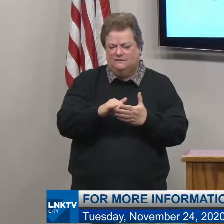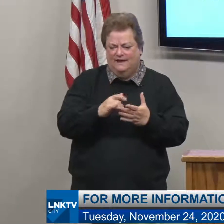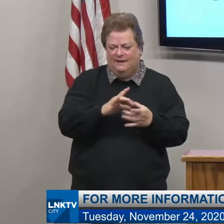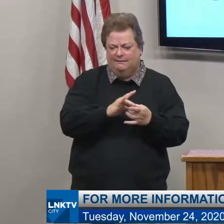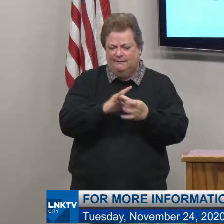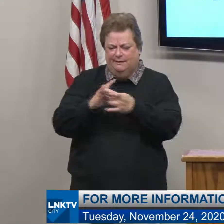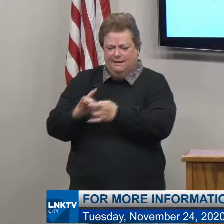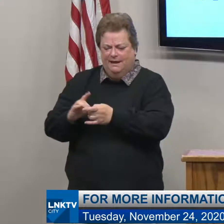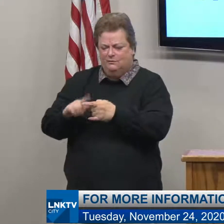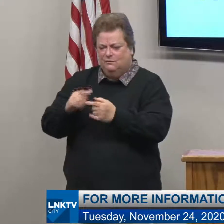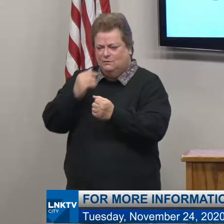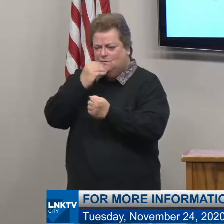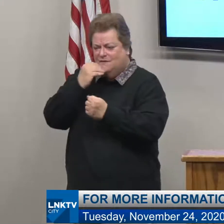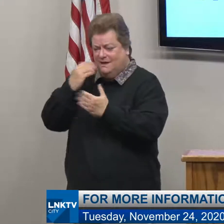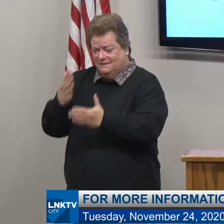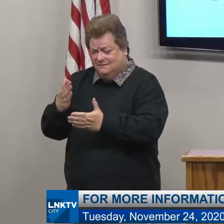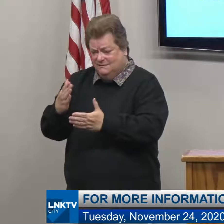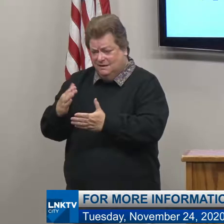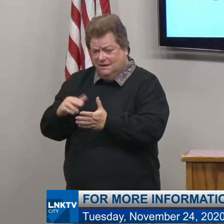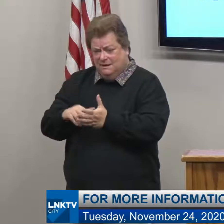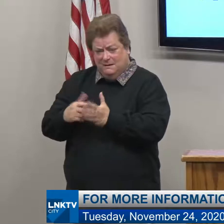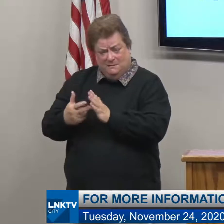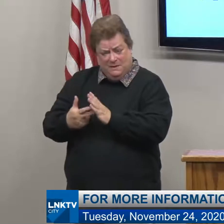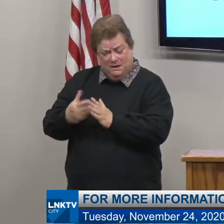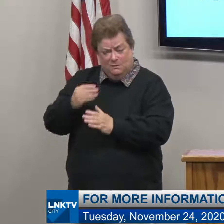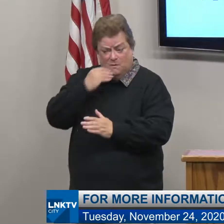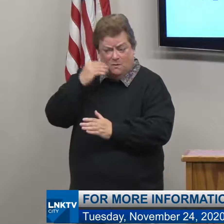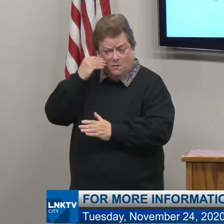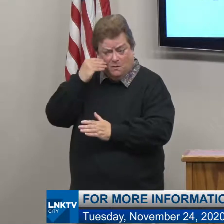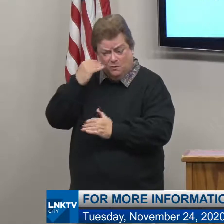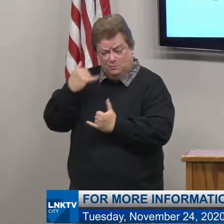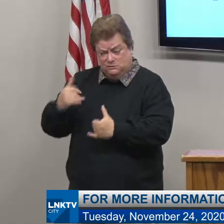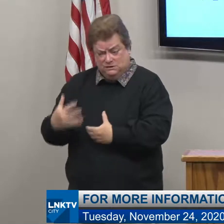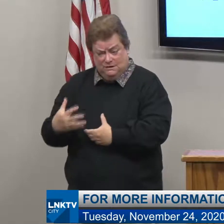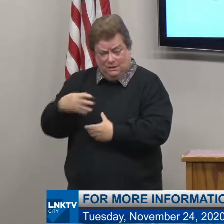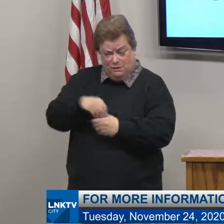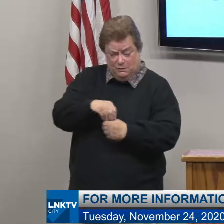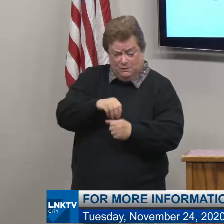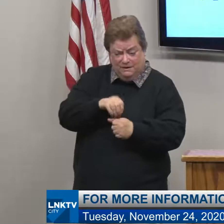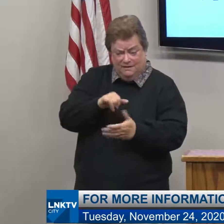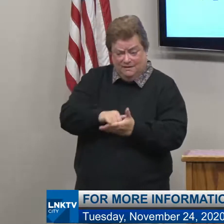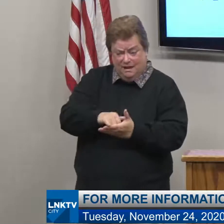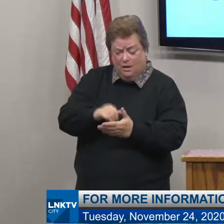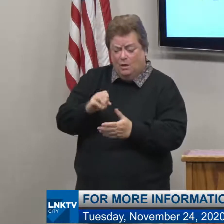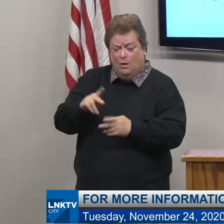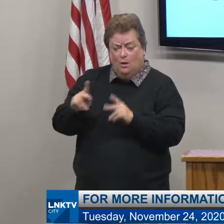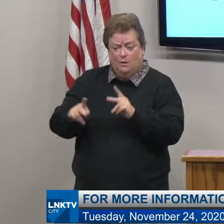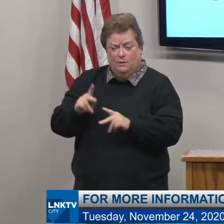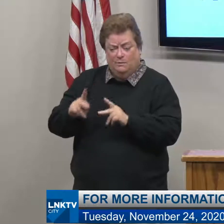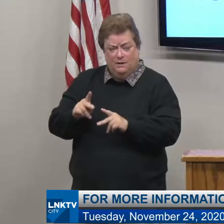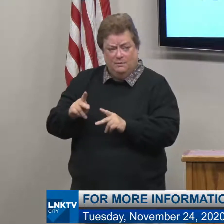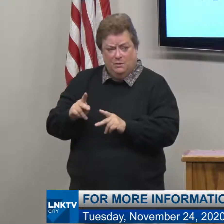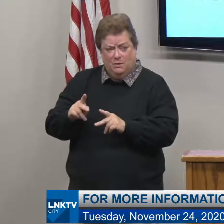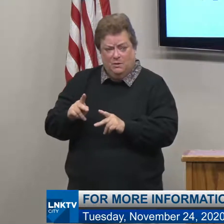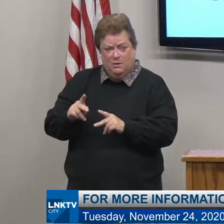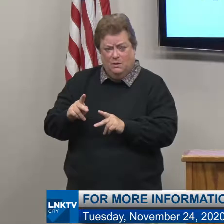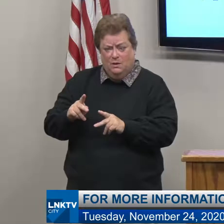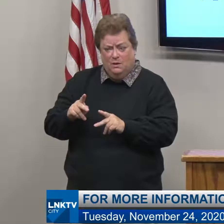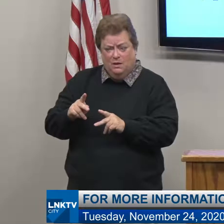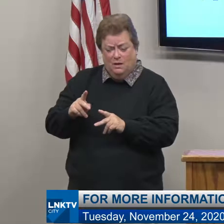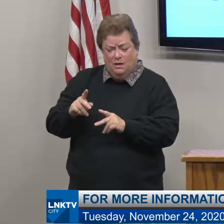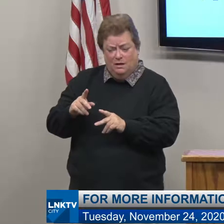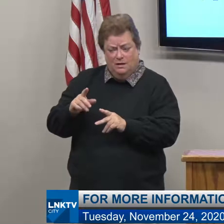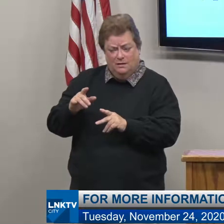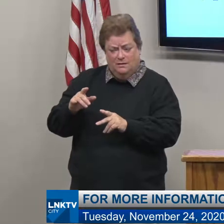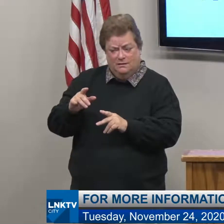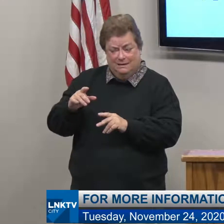are homes exempt from that, or are people going to be encouraged to complain about large Thanksgiving gatherings in the